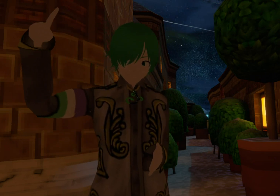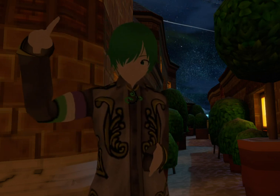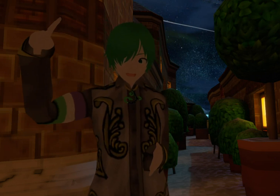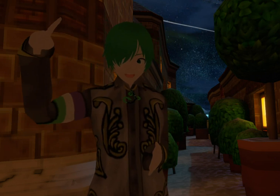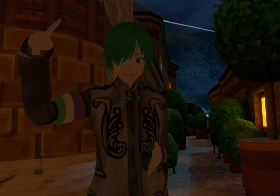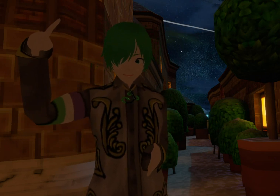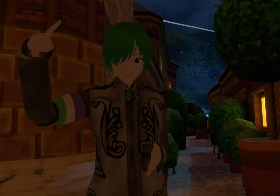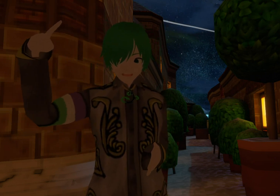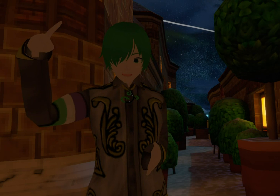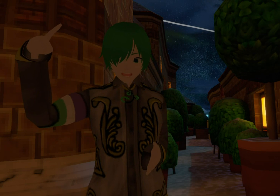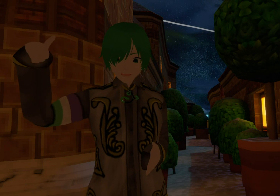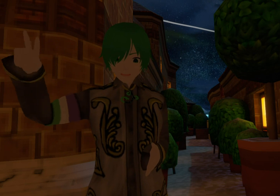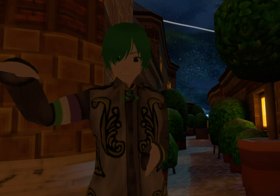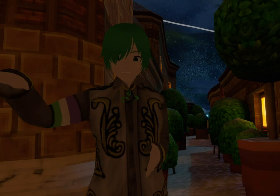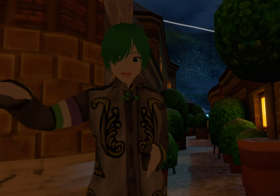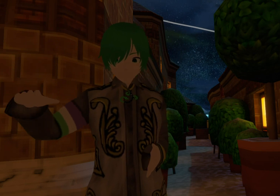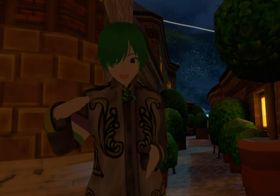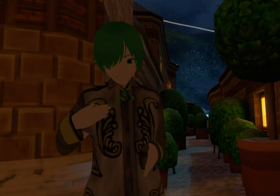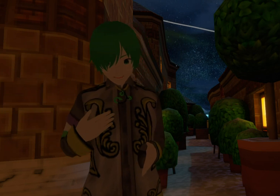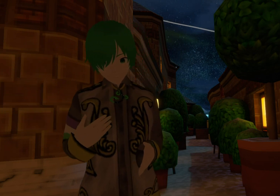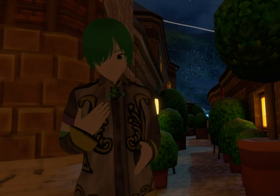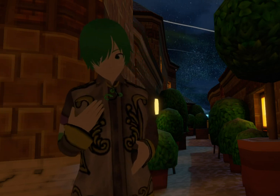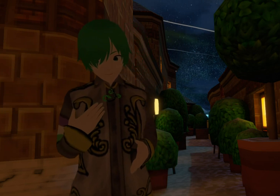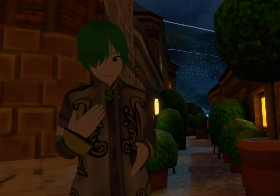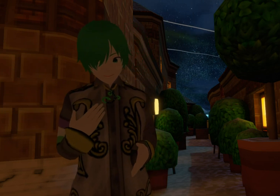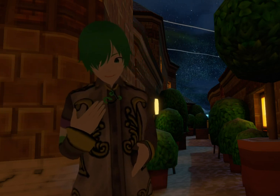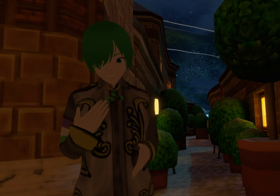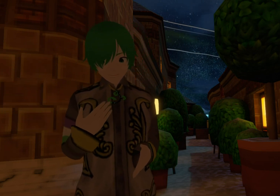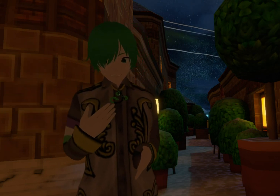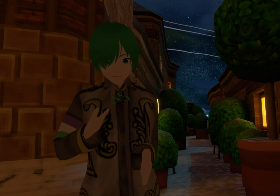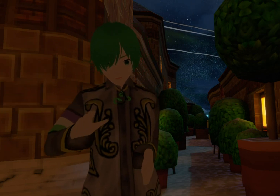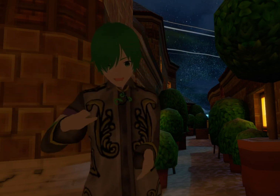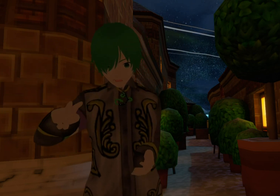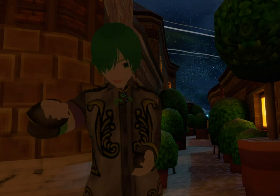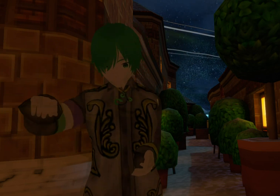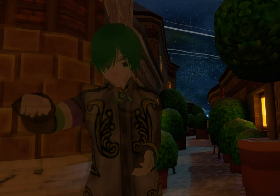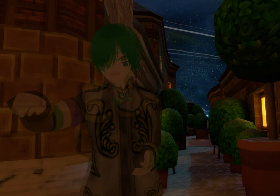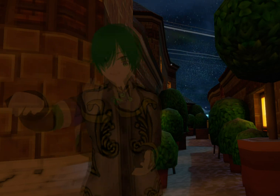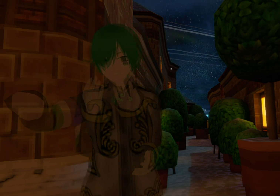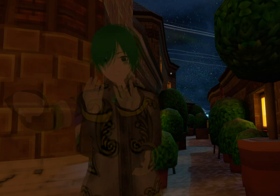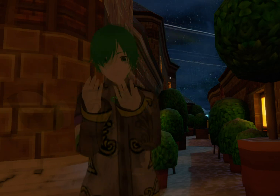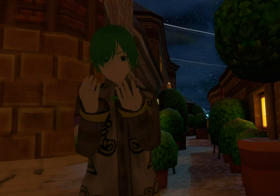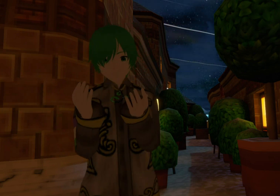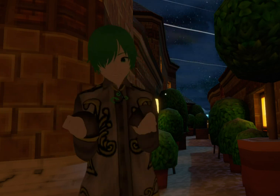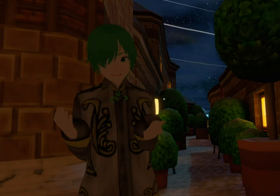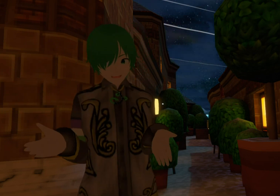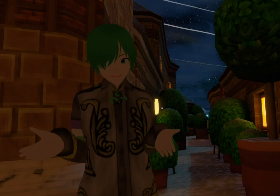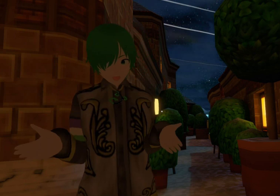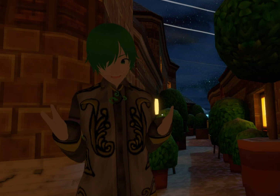a different character's model, which is what I based this necklace off of. But to have it all come